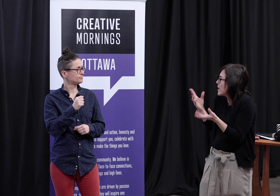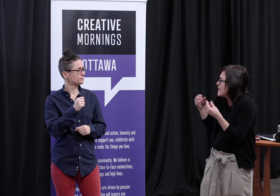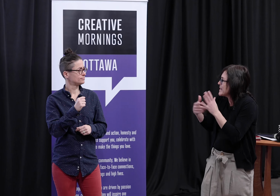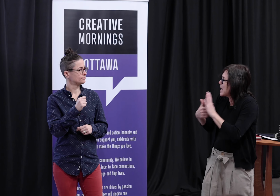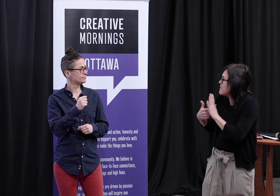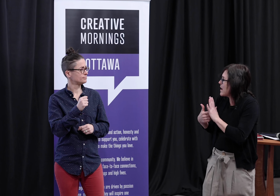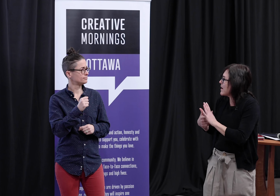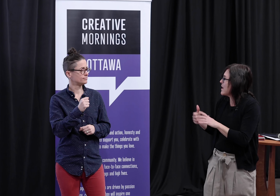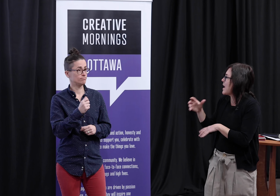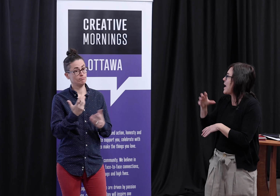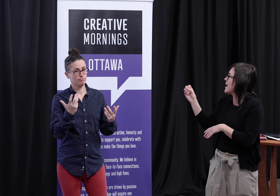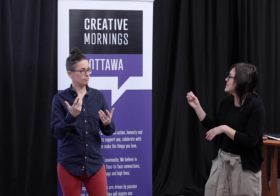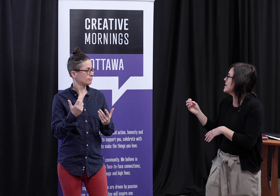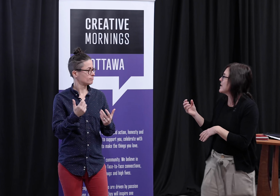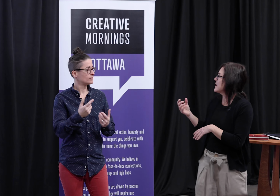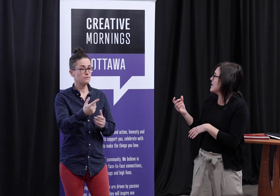So if I'm understanding you correctly,